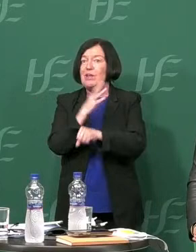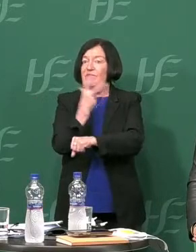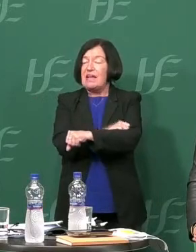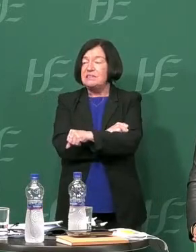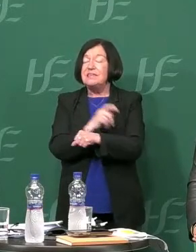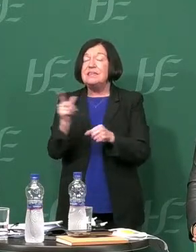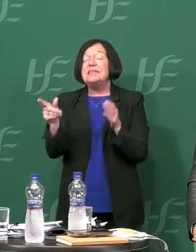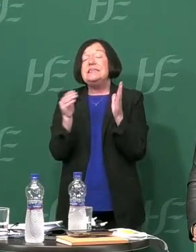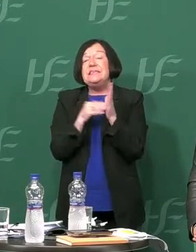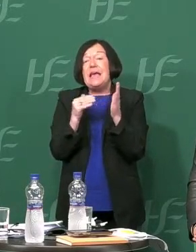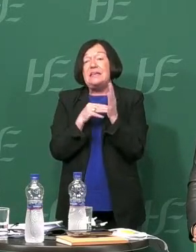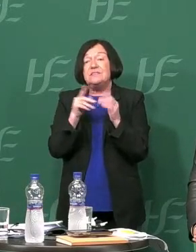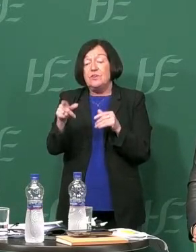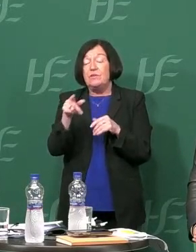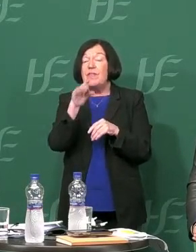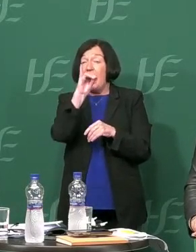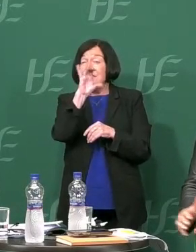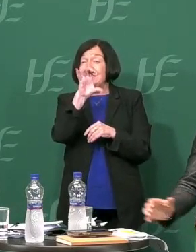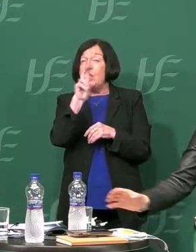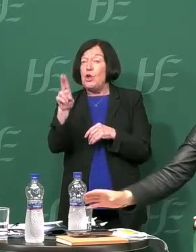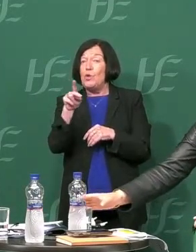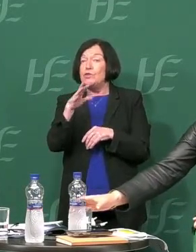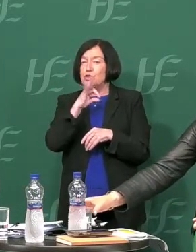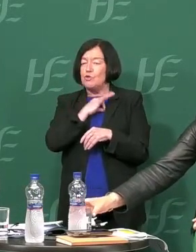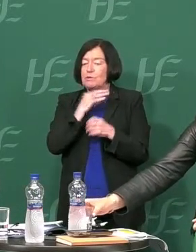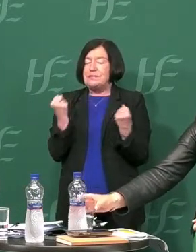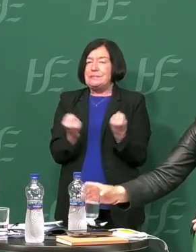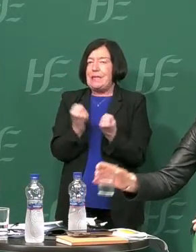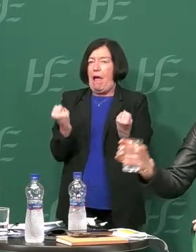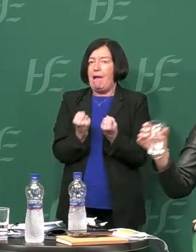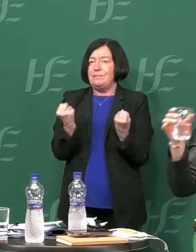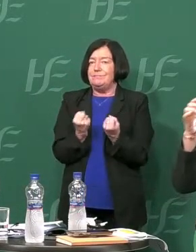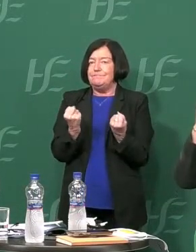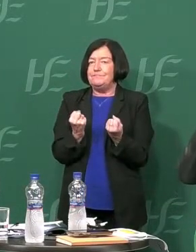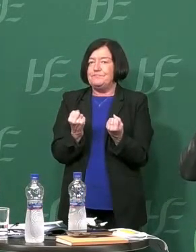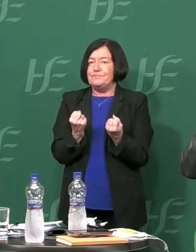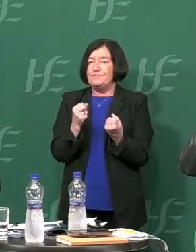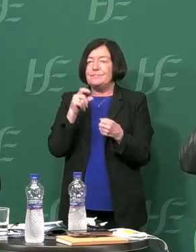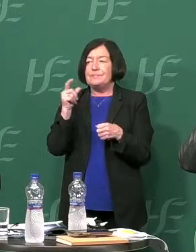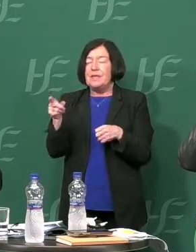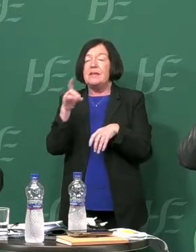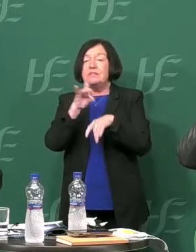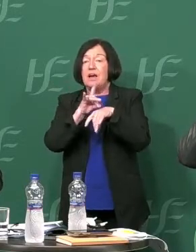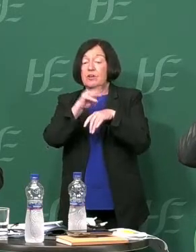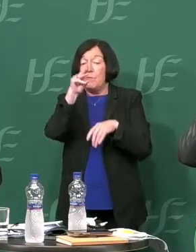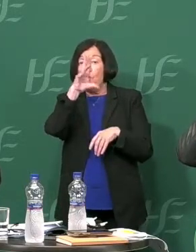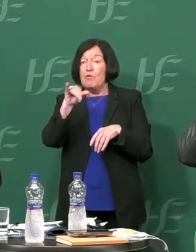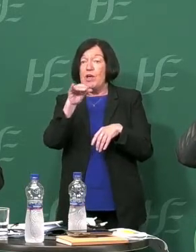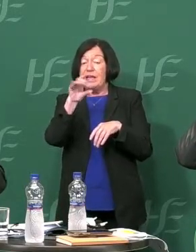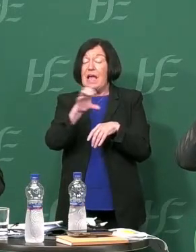vaccinated. Yeah, if you take on the ICU, which I think is a good indication, and Dr. Catherine Mudaway from